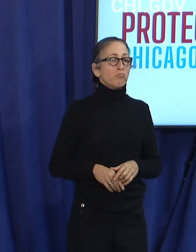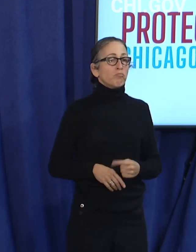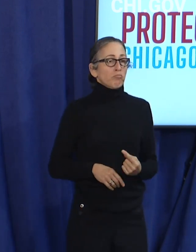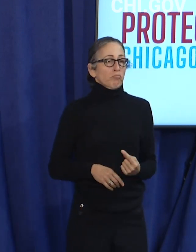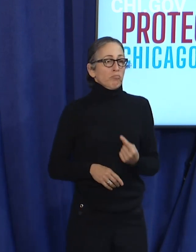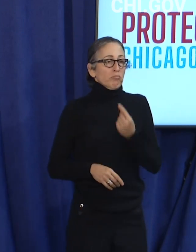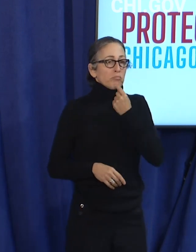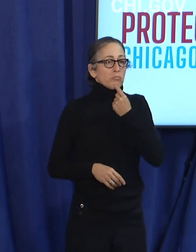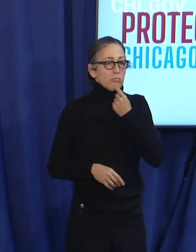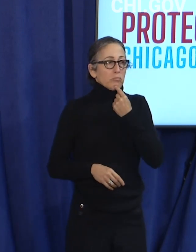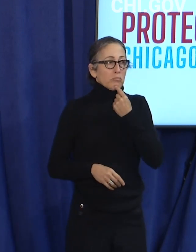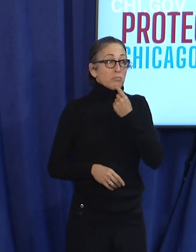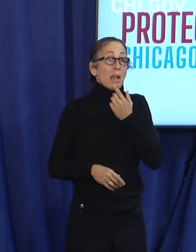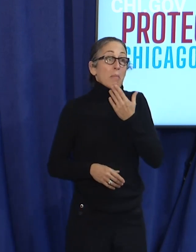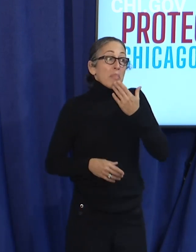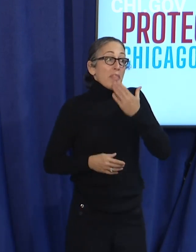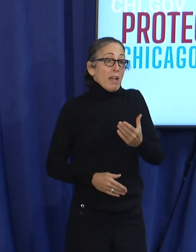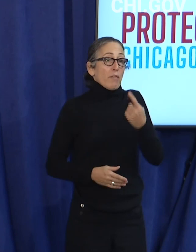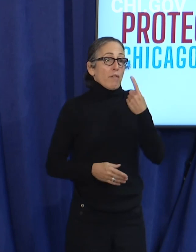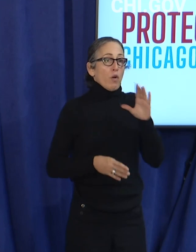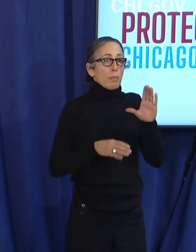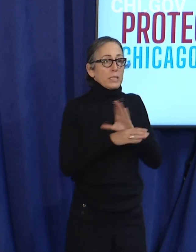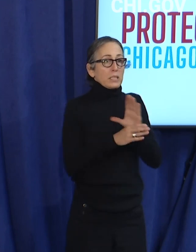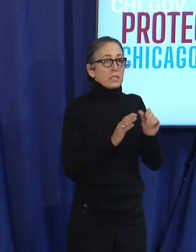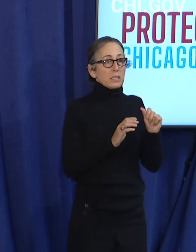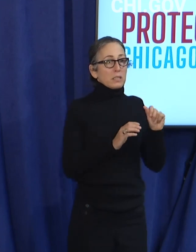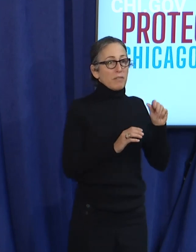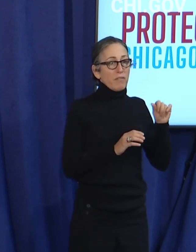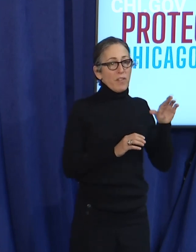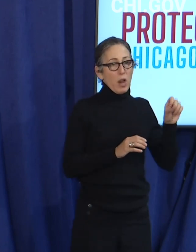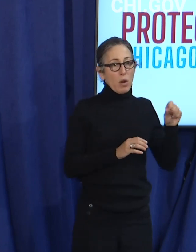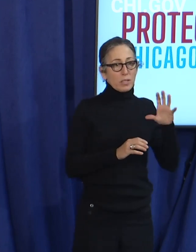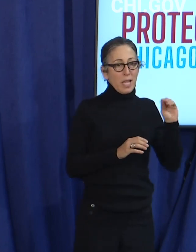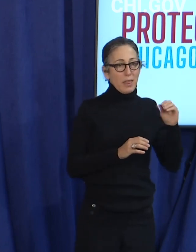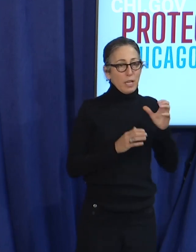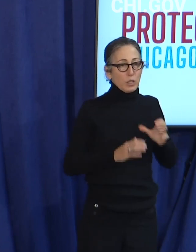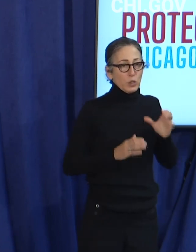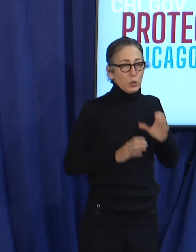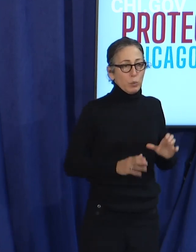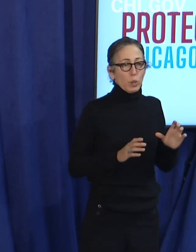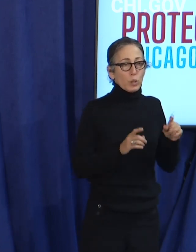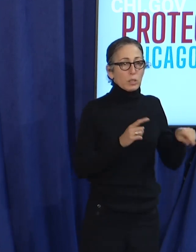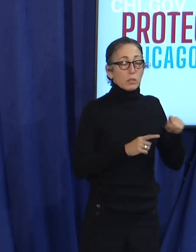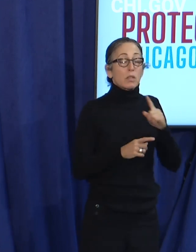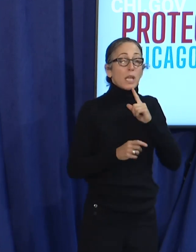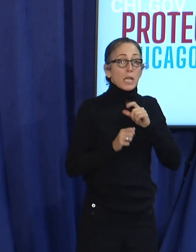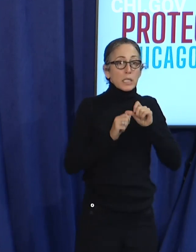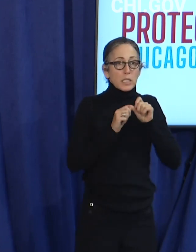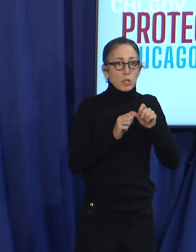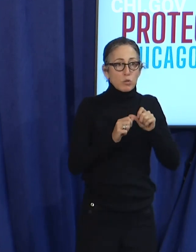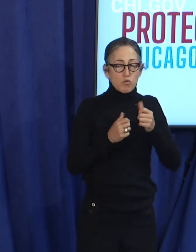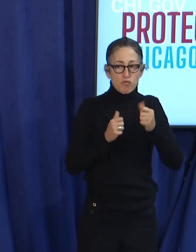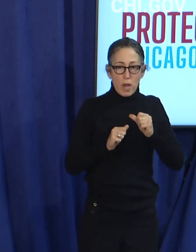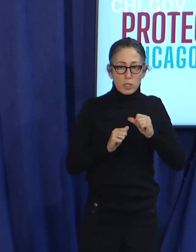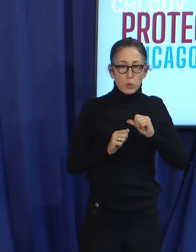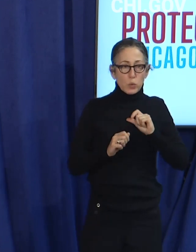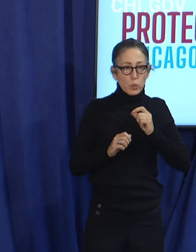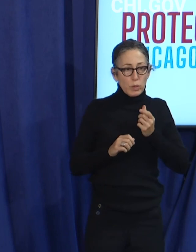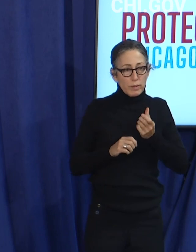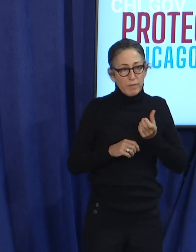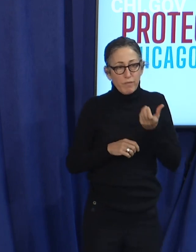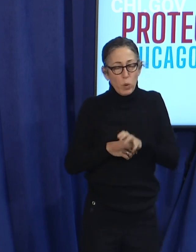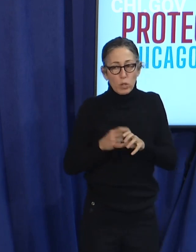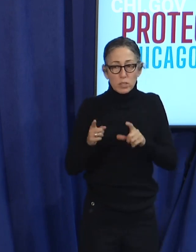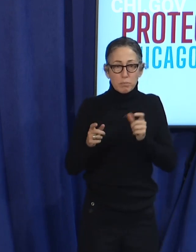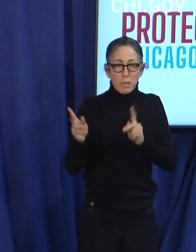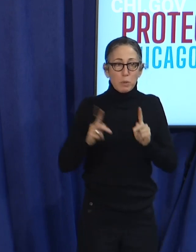I'm thankful to the Business Affairs and Consumer Protection Division, certainly, and to our partners who have continued to work hard to enforce COVID regulations. At